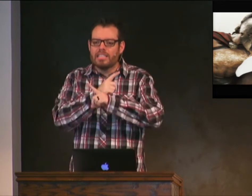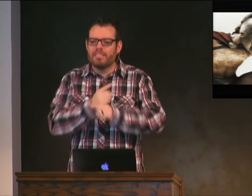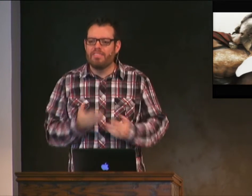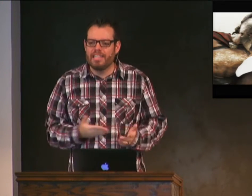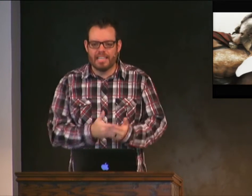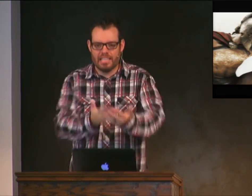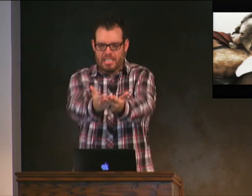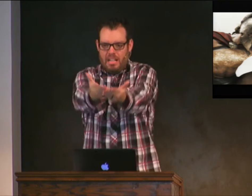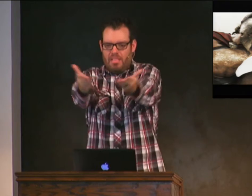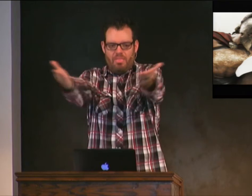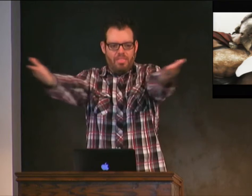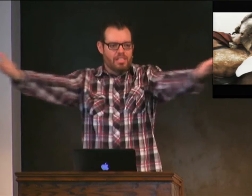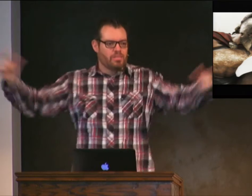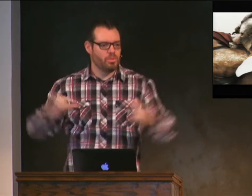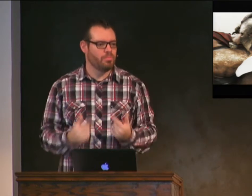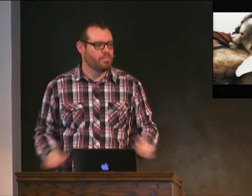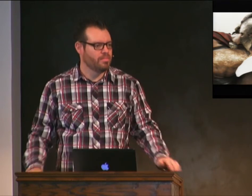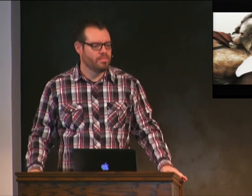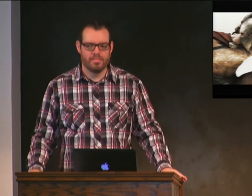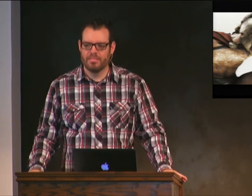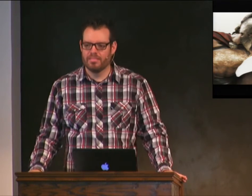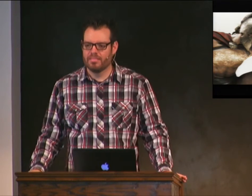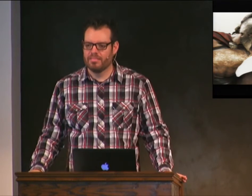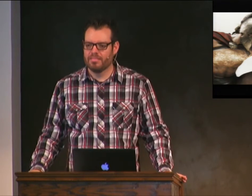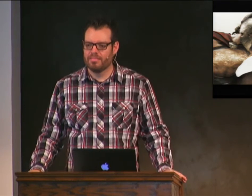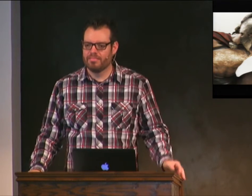How are they going to defend against this group?